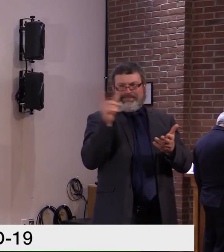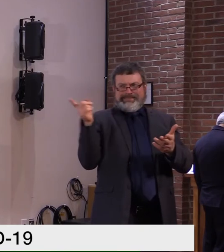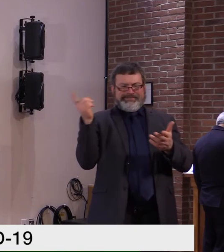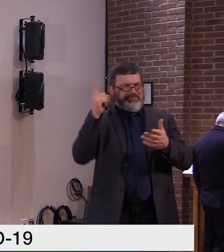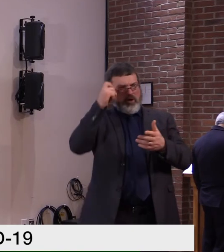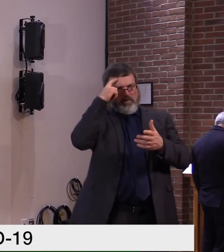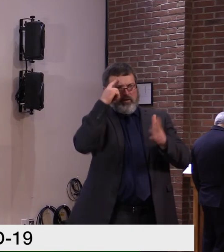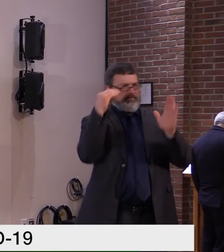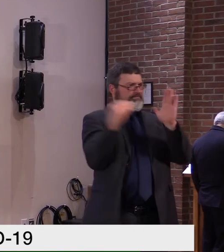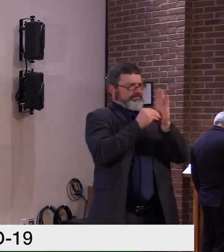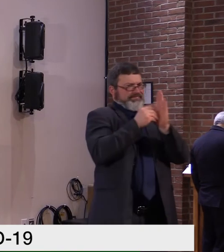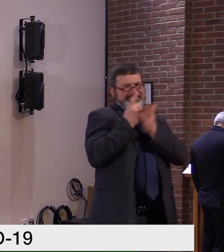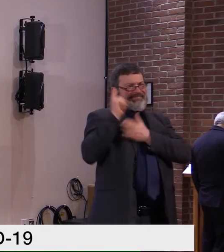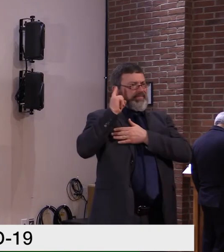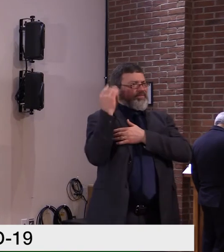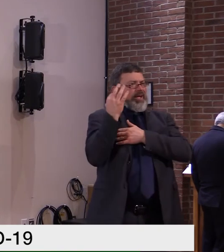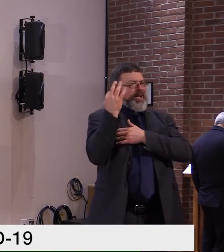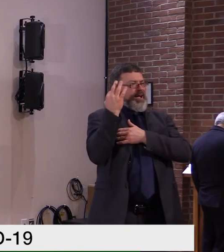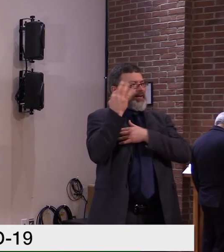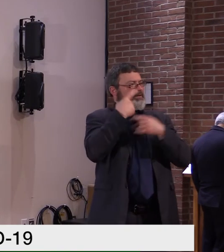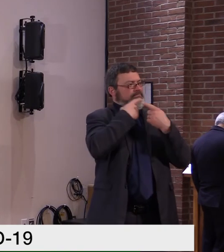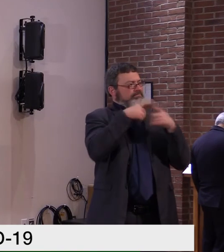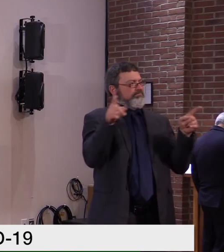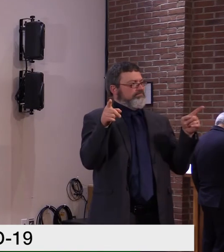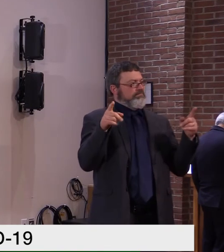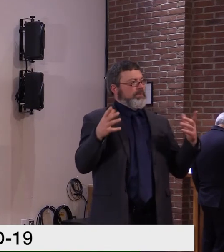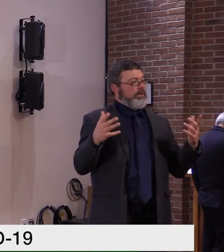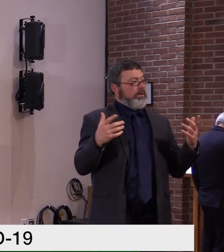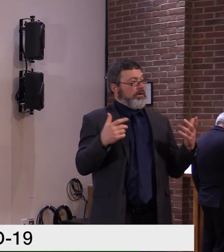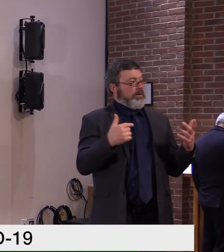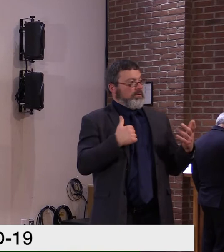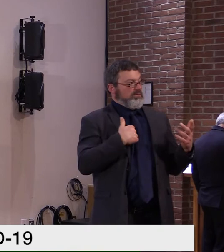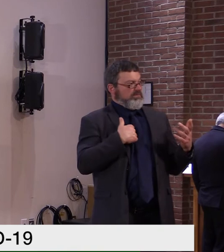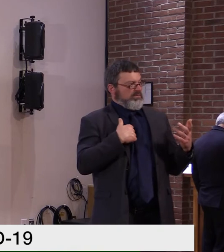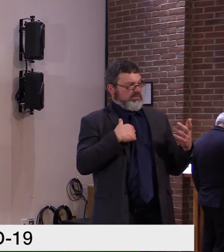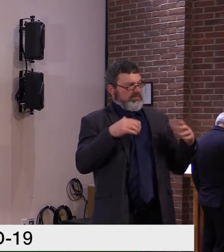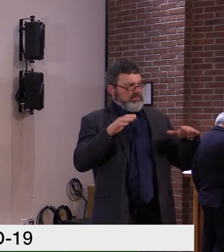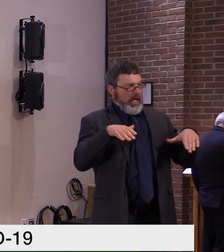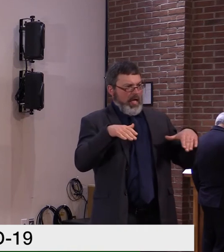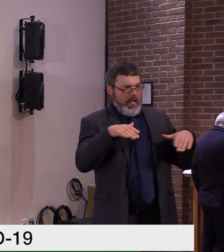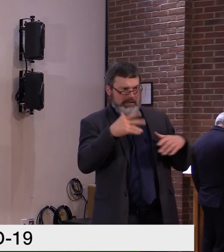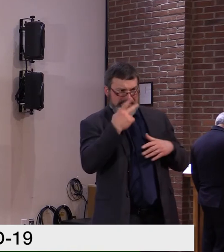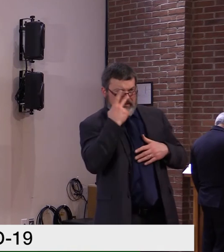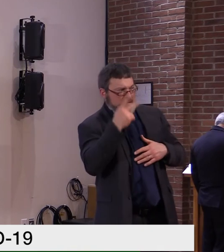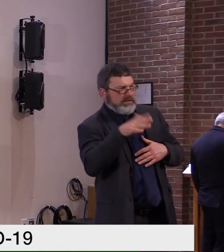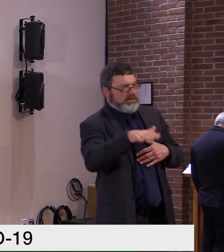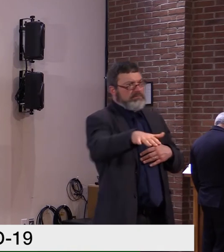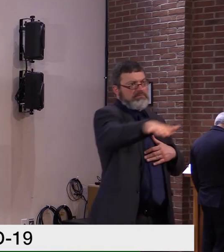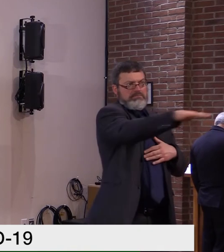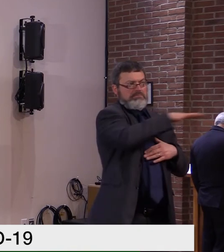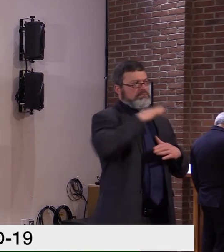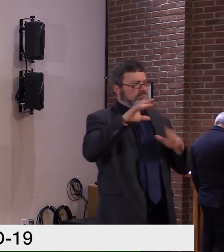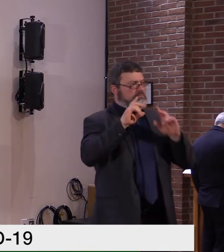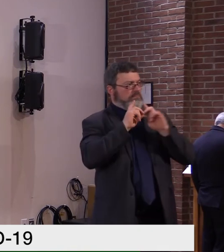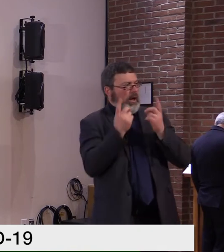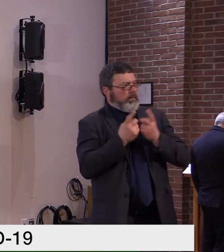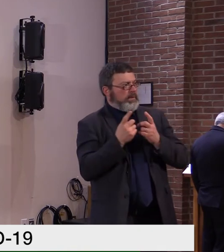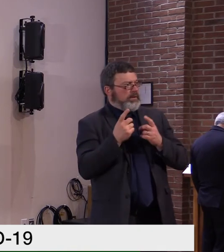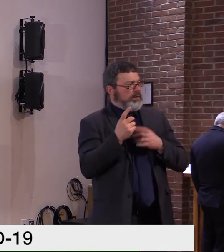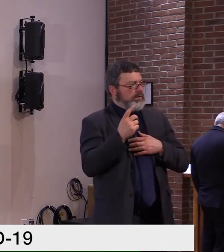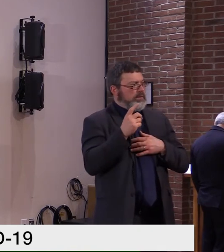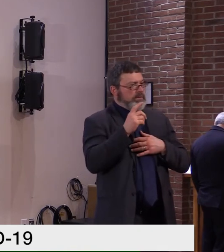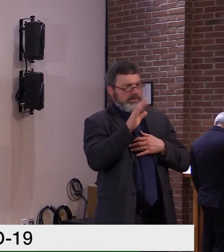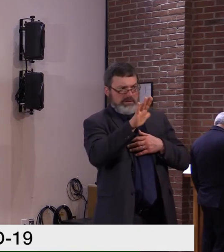we have not been really checking in with districts to how the daily questionnaire piece has been